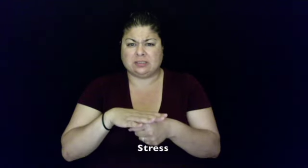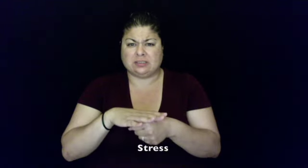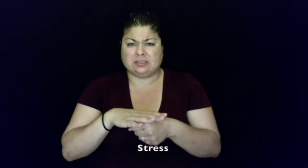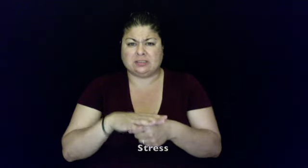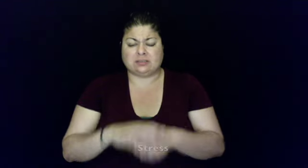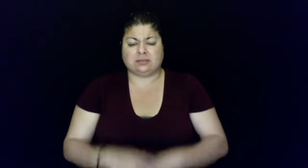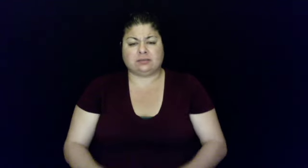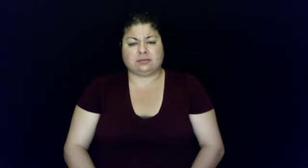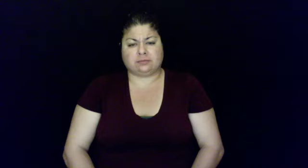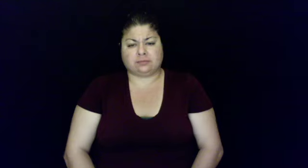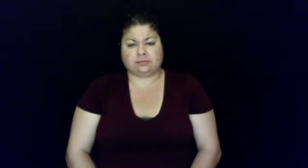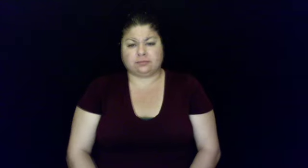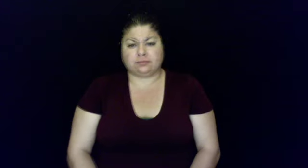Stress.